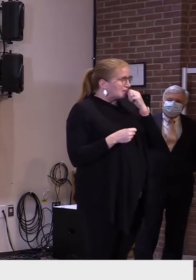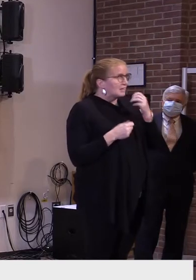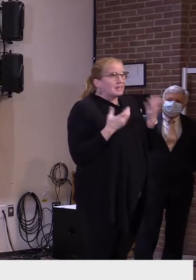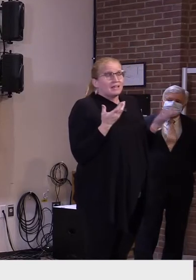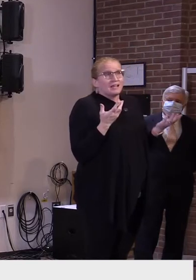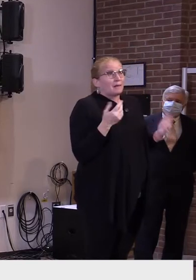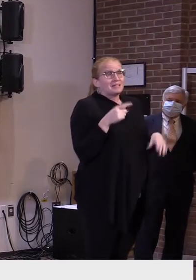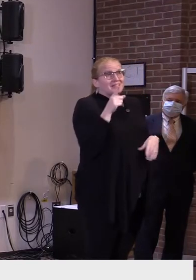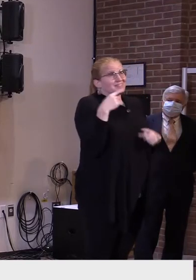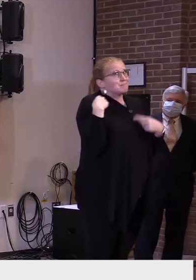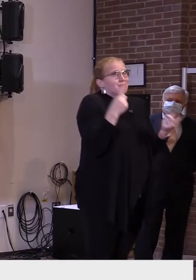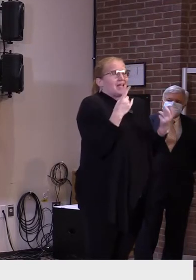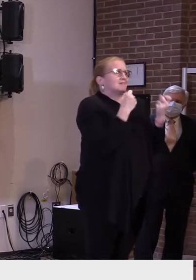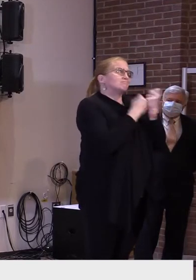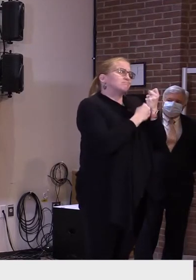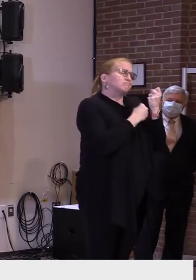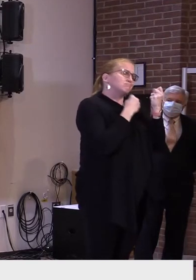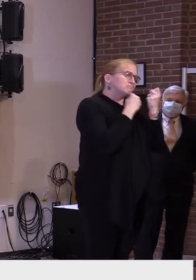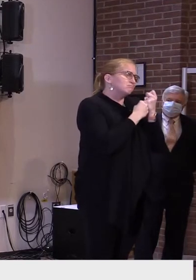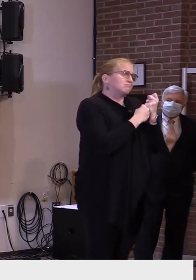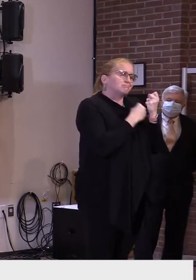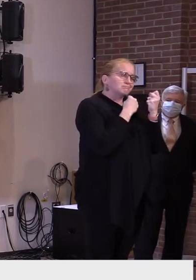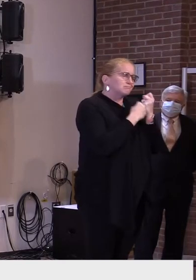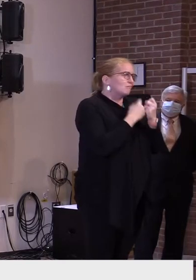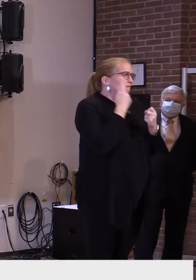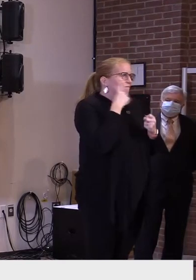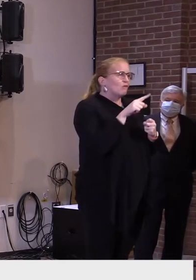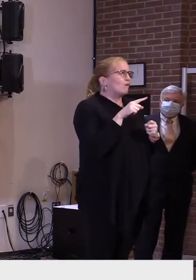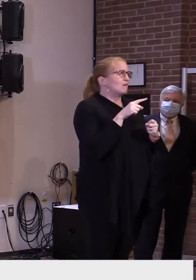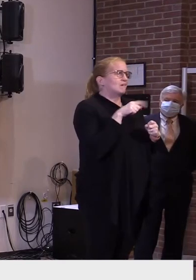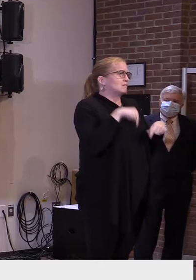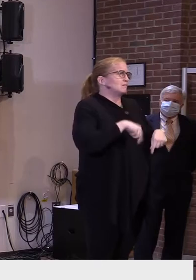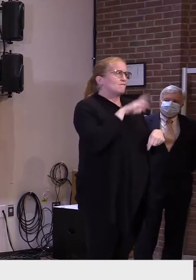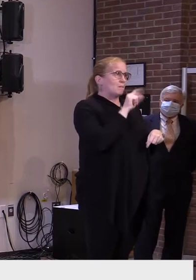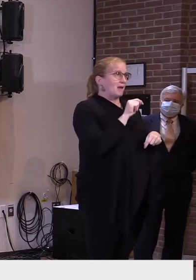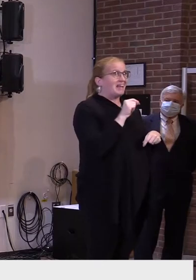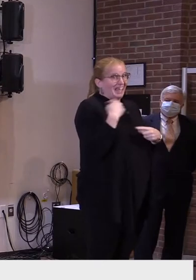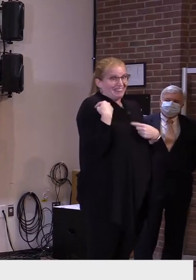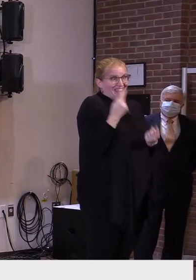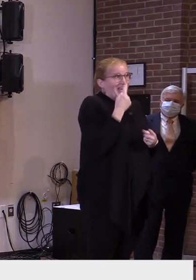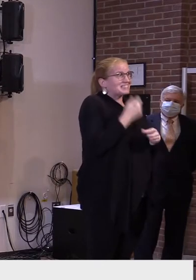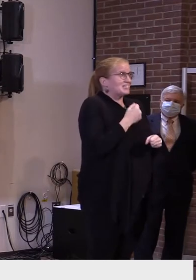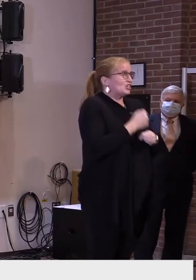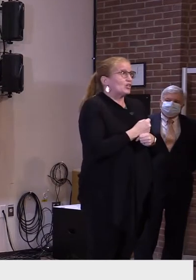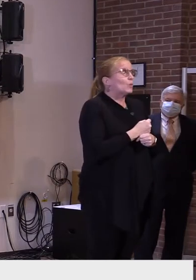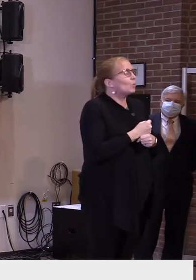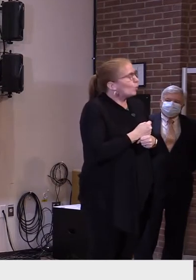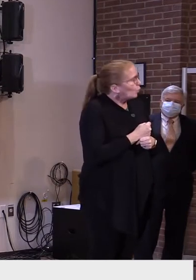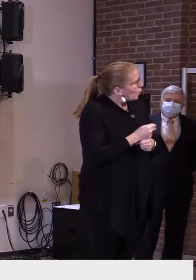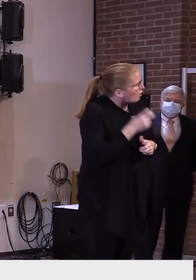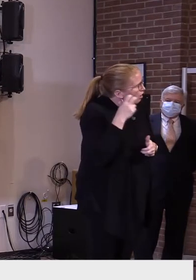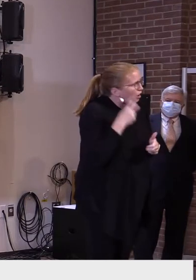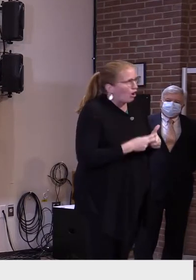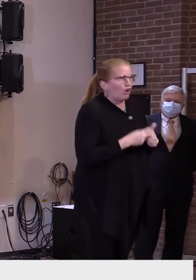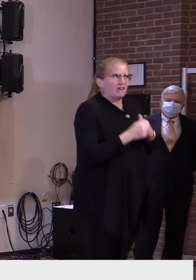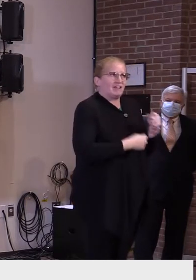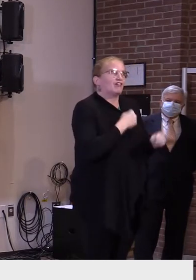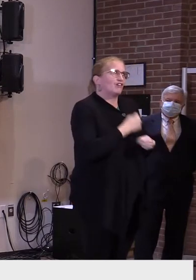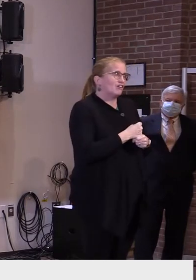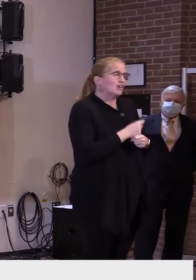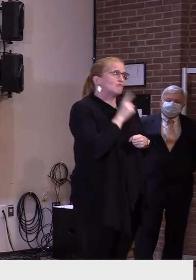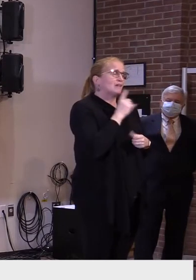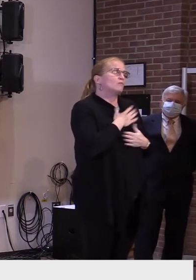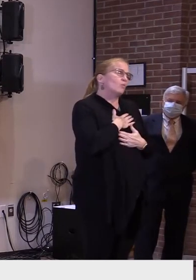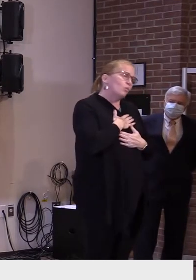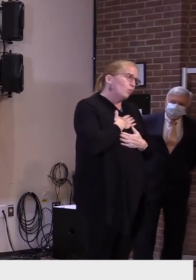He's been an advocate for Vermont. His heart is here in Vermont. It's bittersweet, as I said yesterday down in